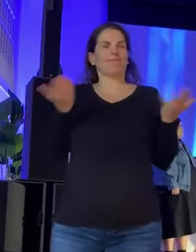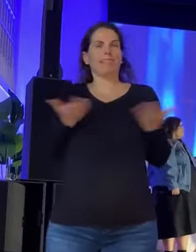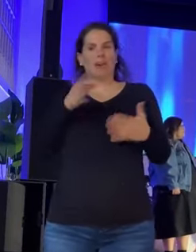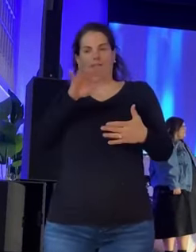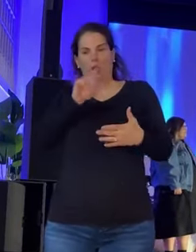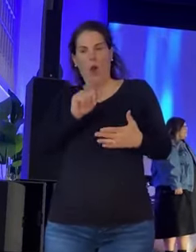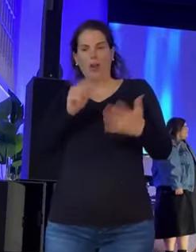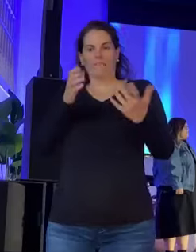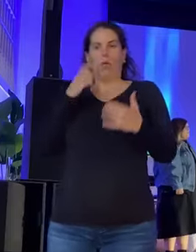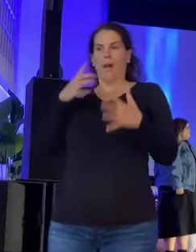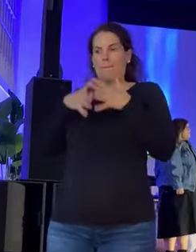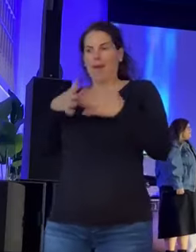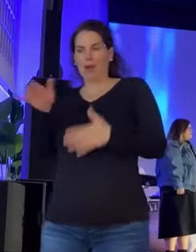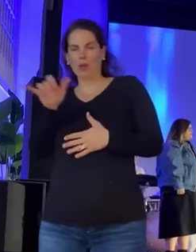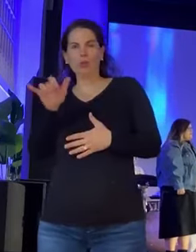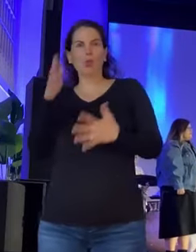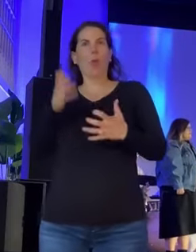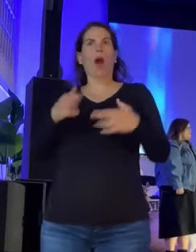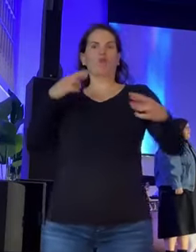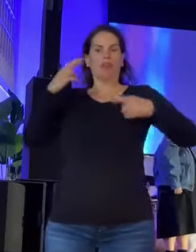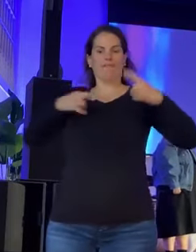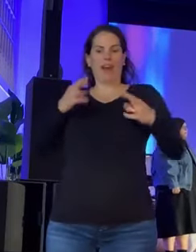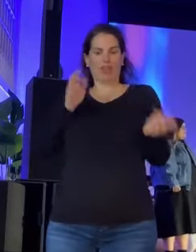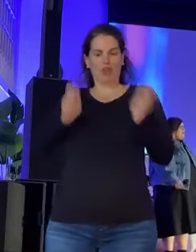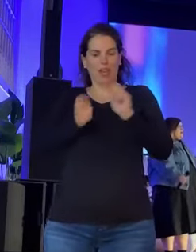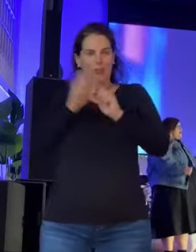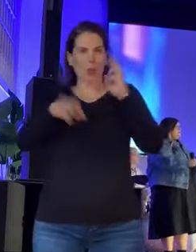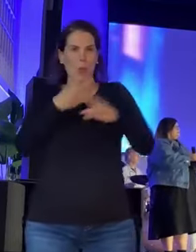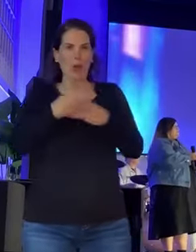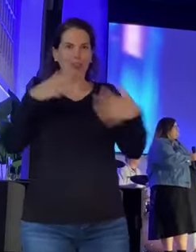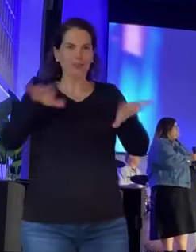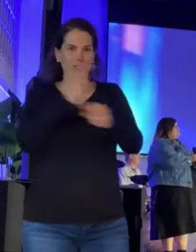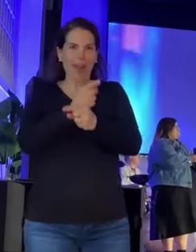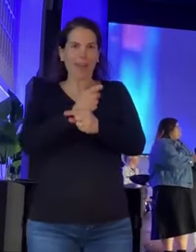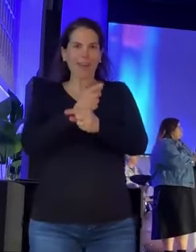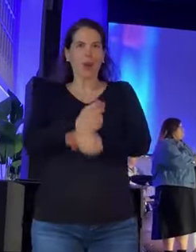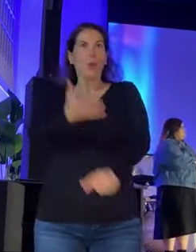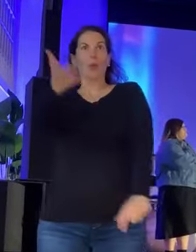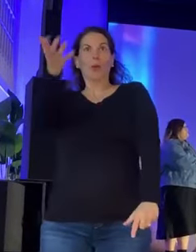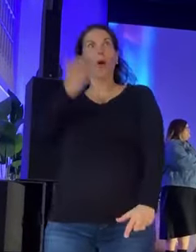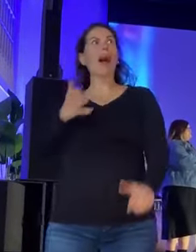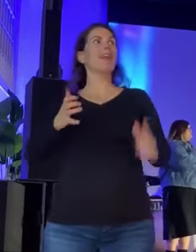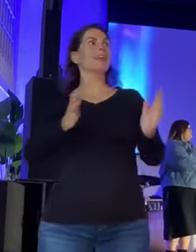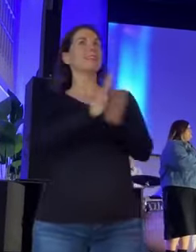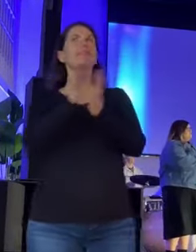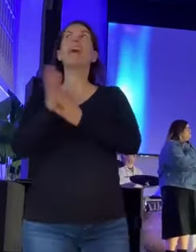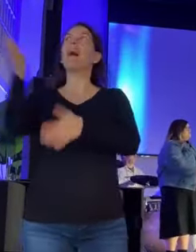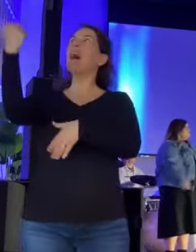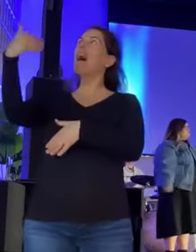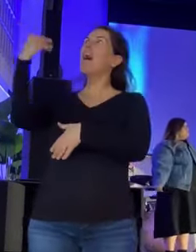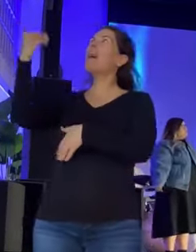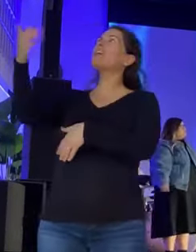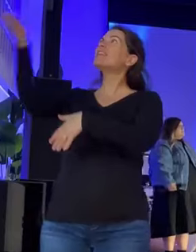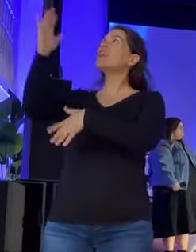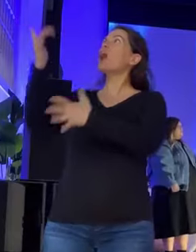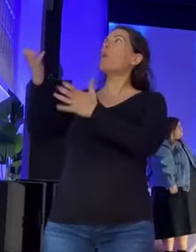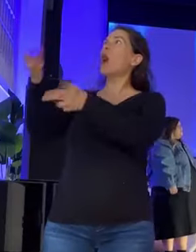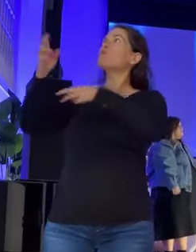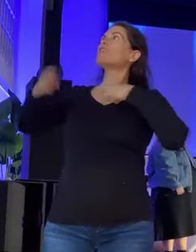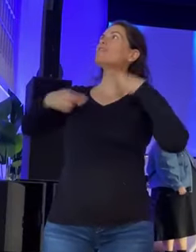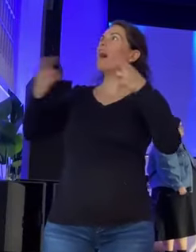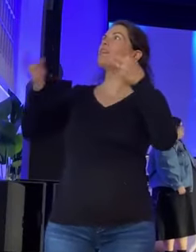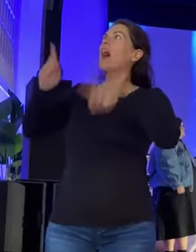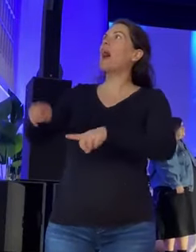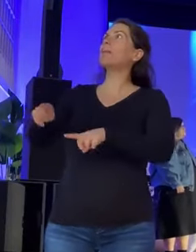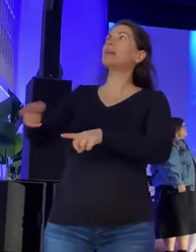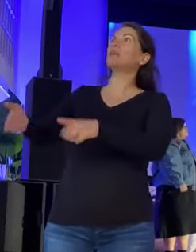revival for our nation. We want revival for our world. We want to clap and we want to ask God for it. And we ask Him for